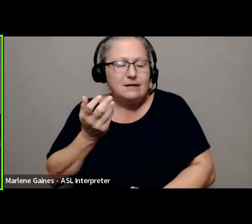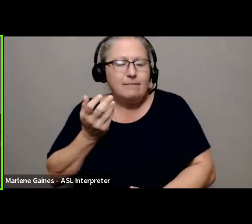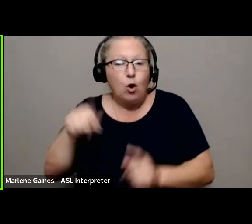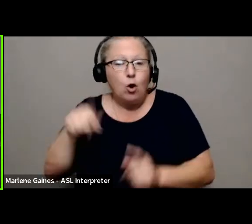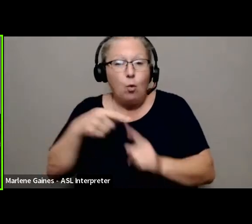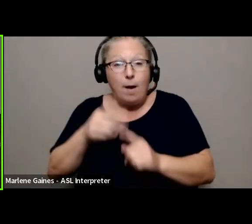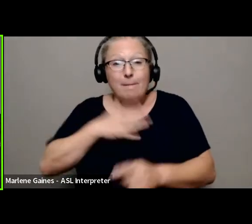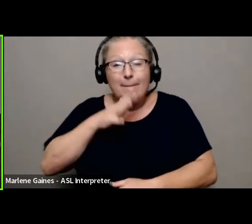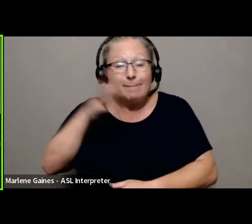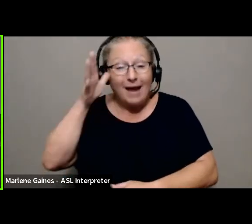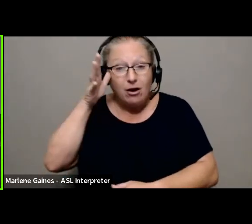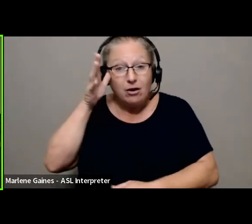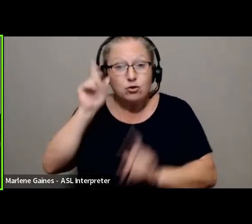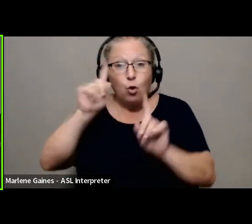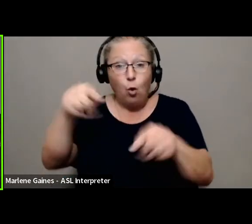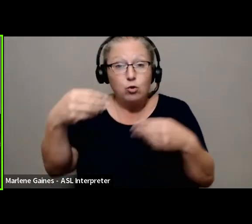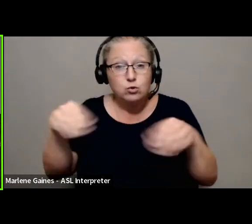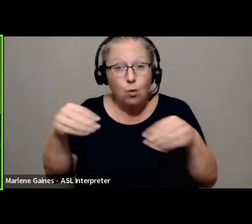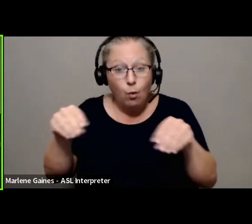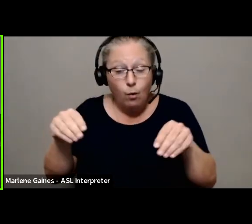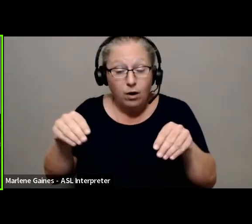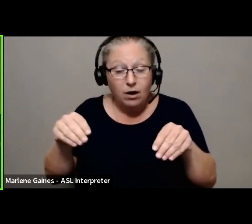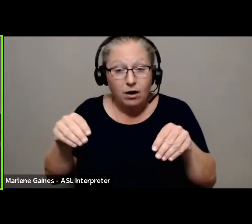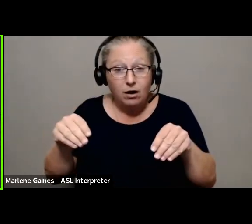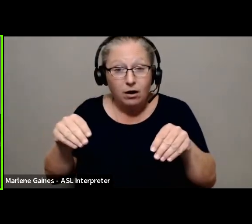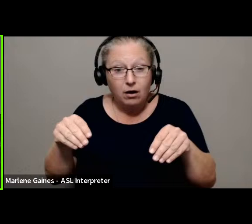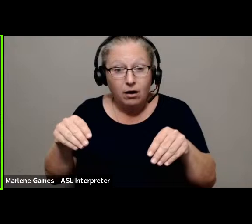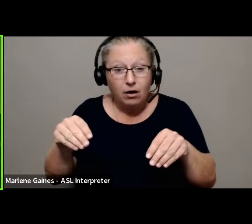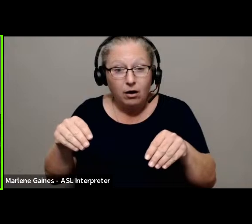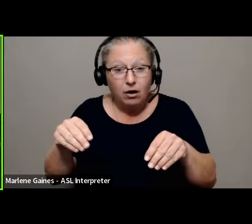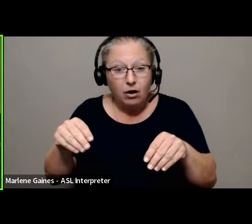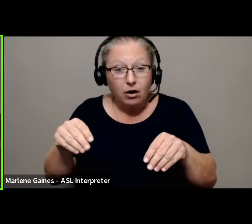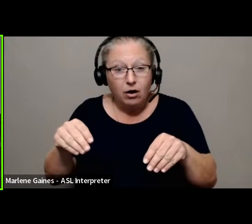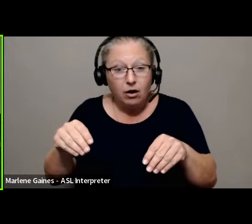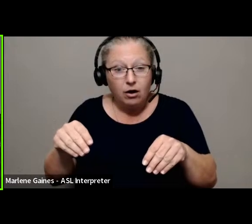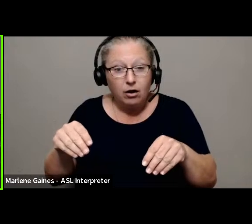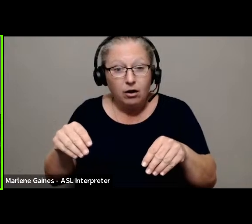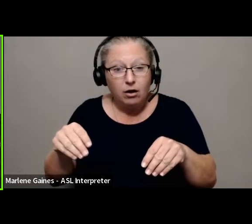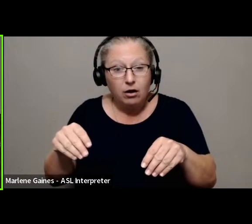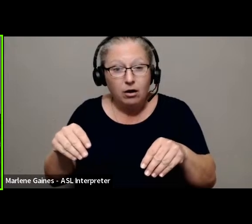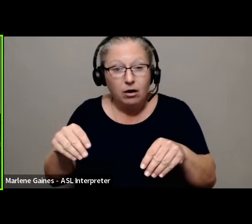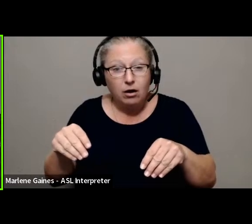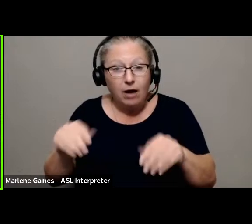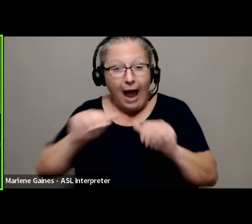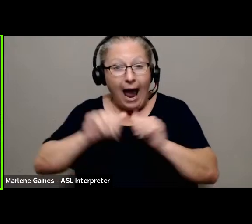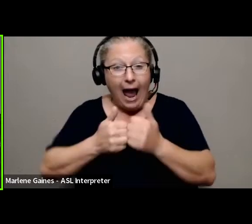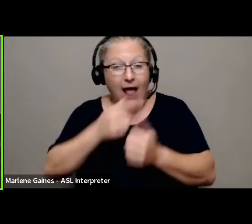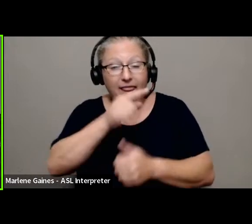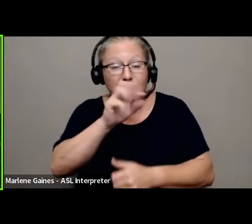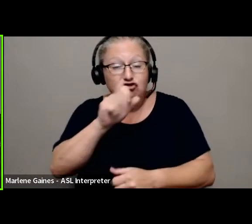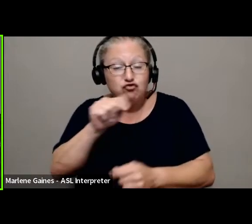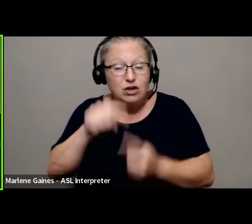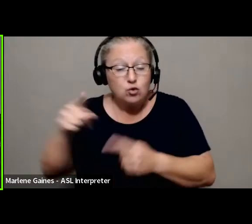my parents go to the store, the way that they're